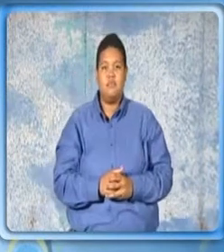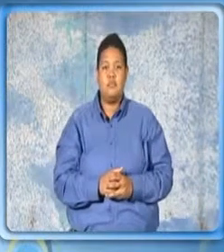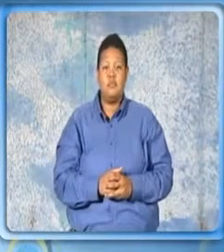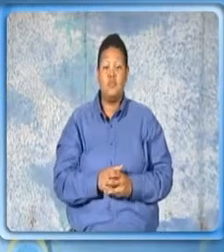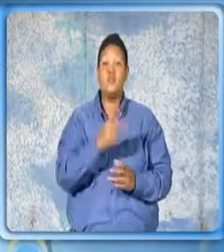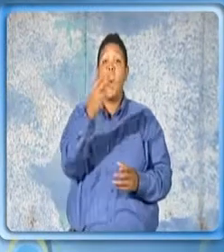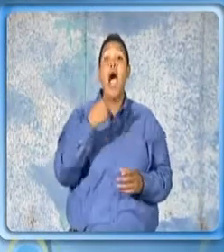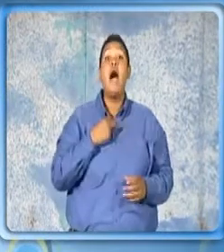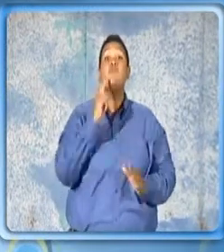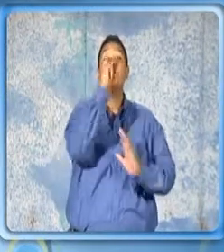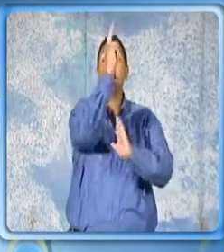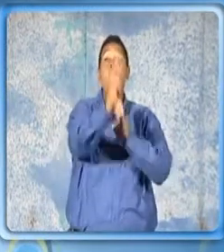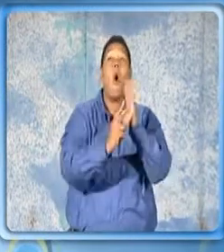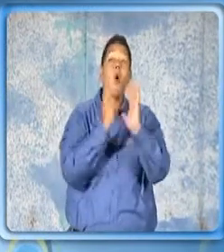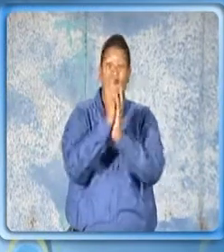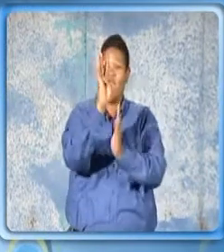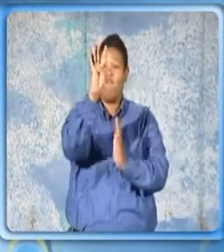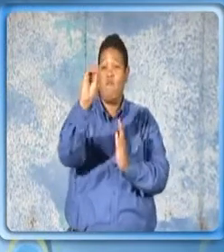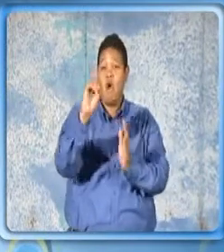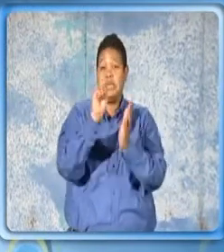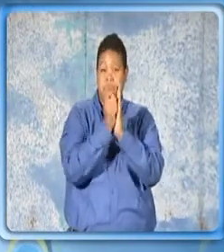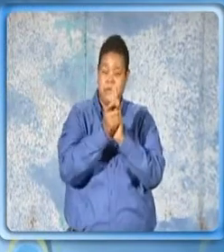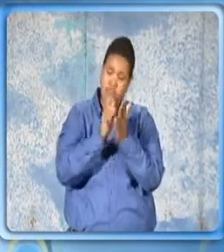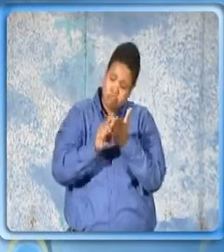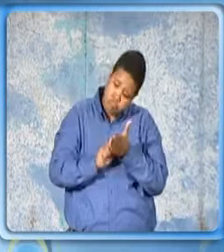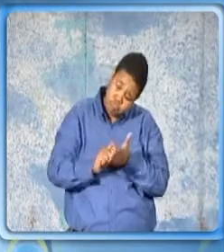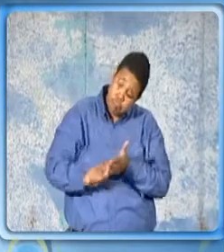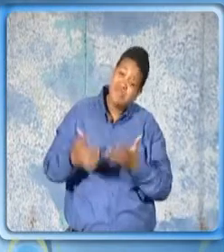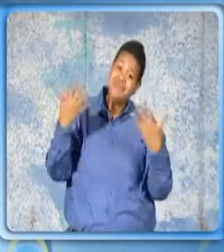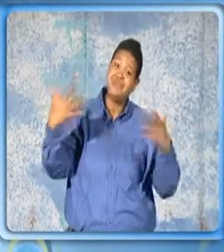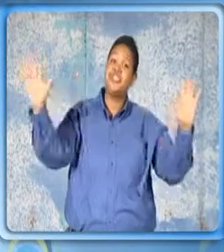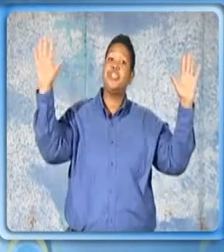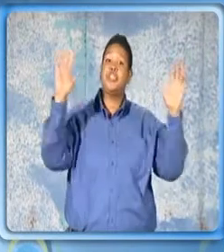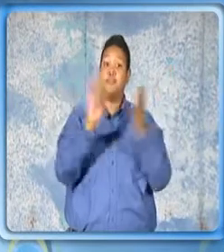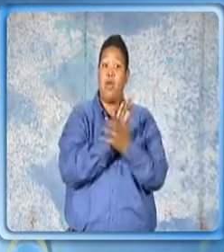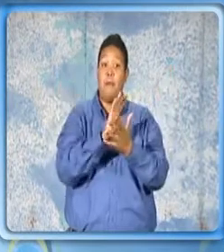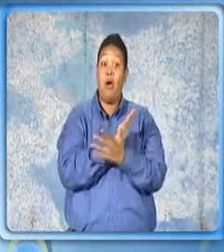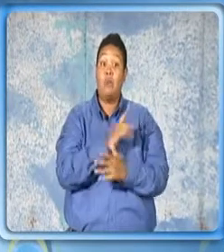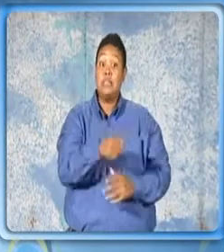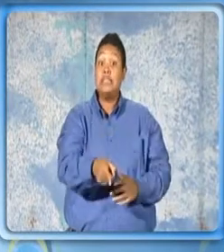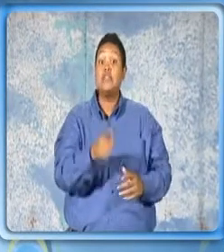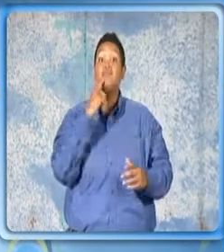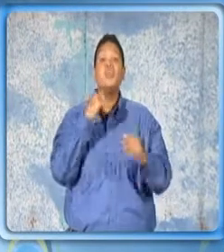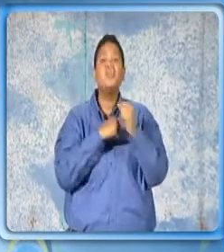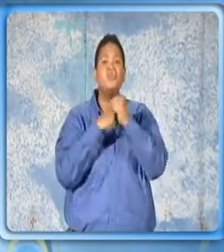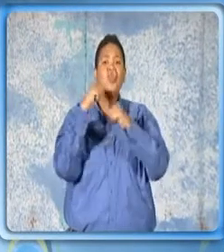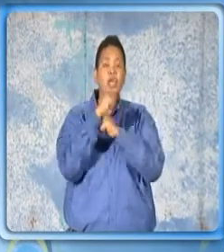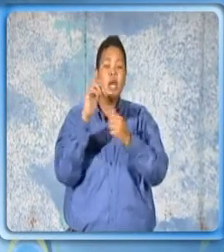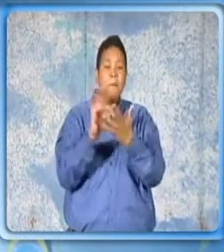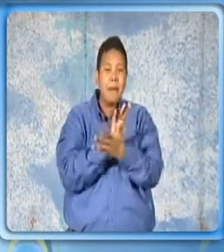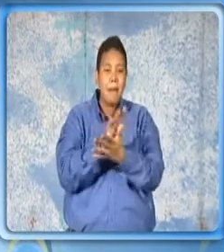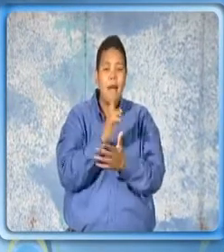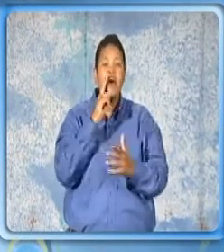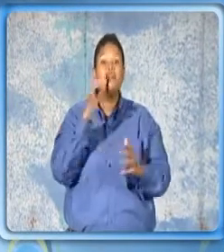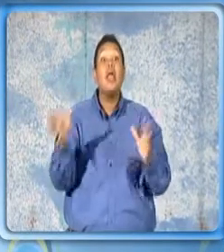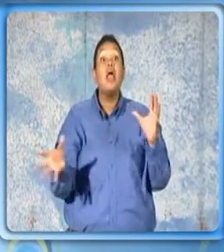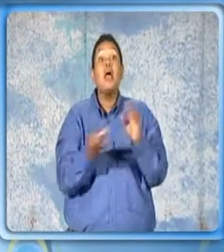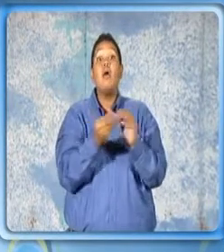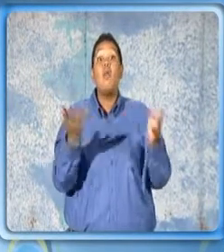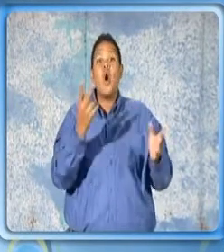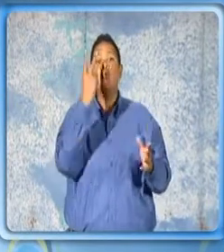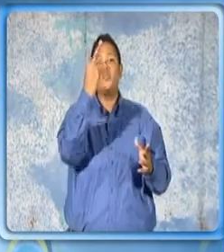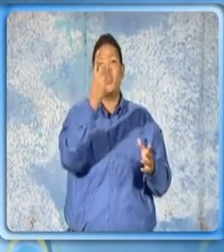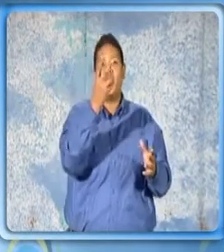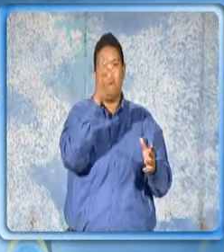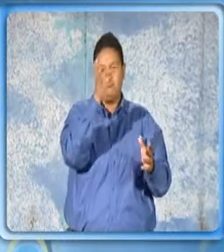You have 2 hours and 40 minutes to complete this paper. This is a structured paper and is comprised of 2